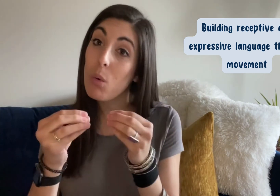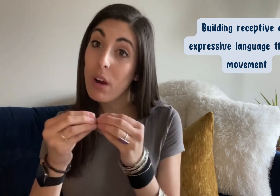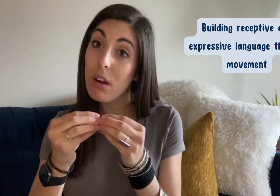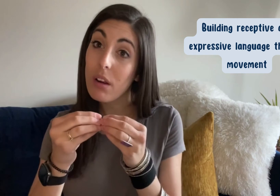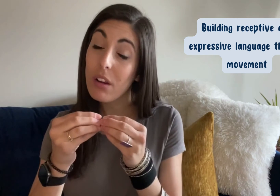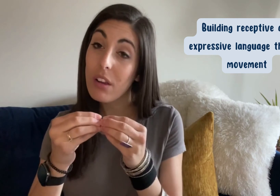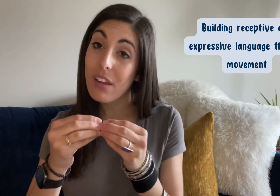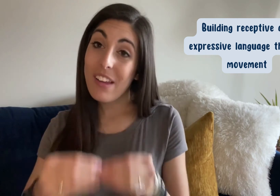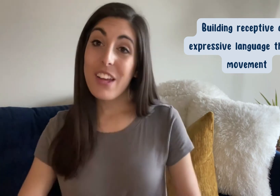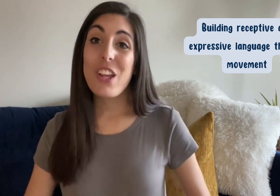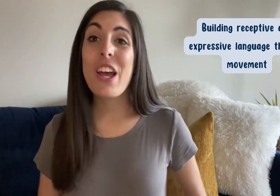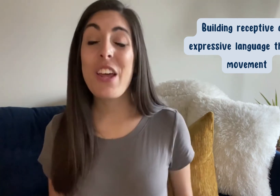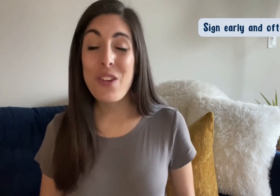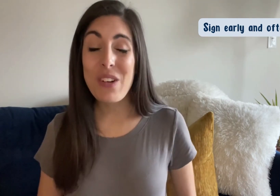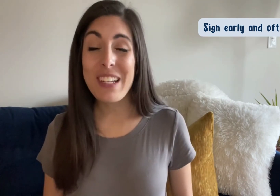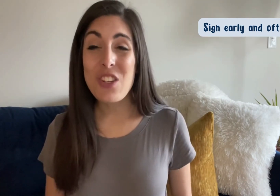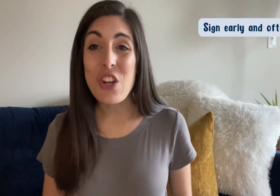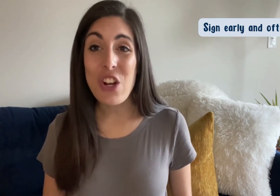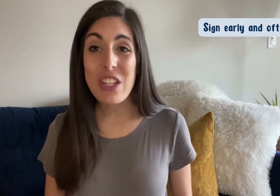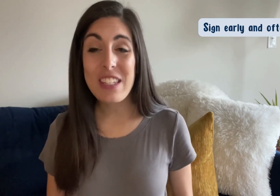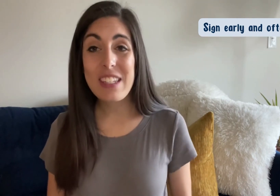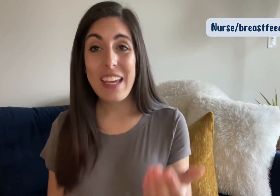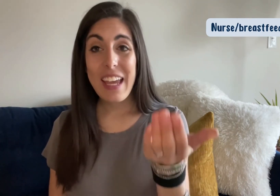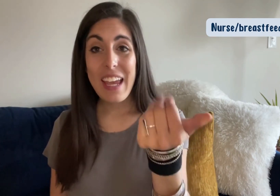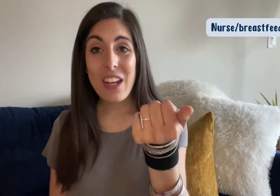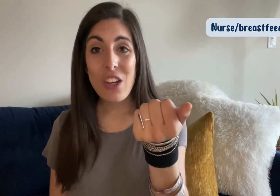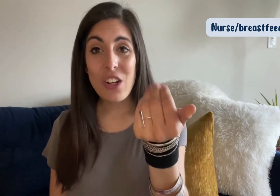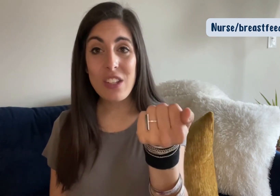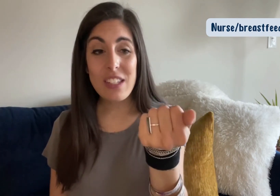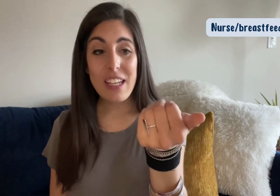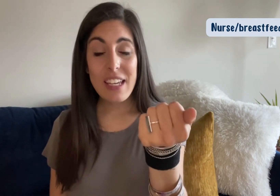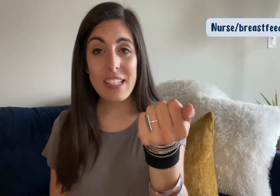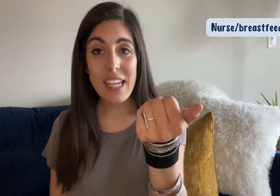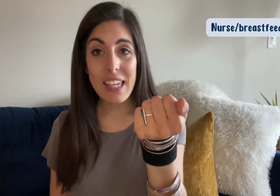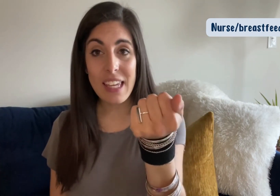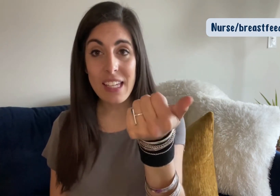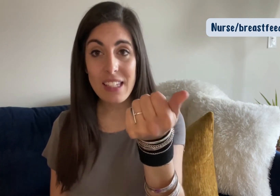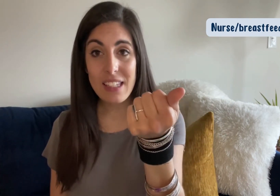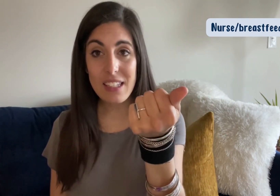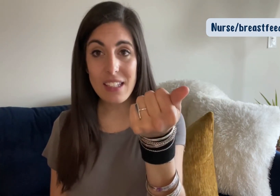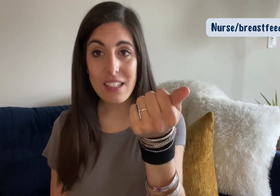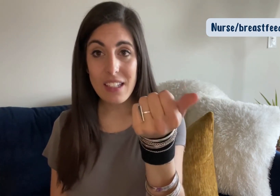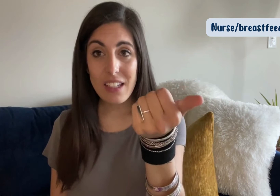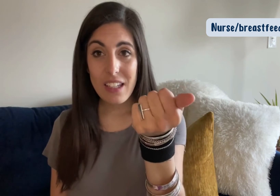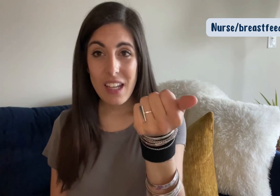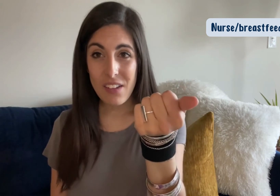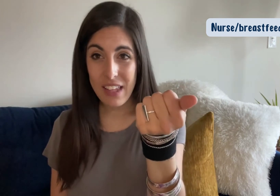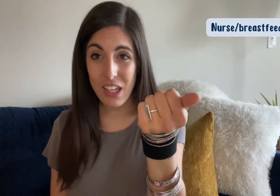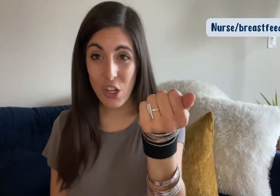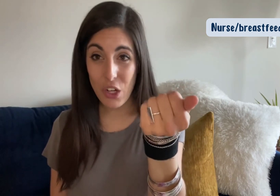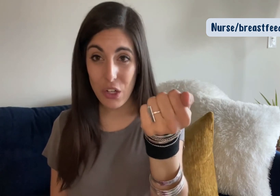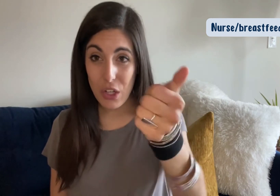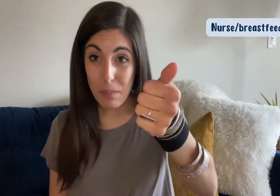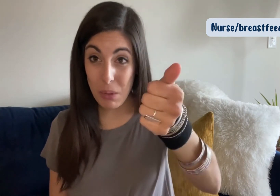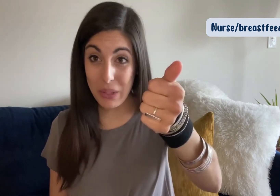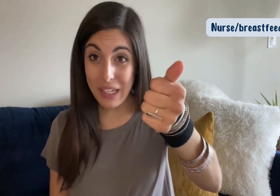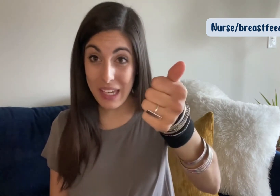more? Another one is nurse. And nurse is like this, kind of like you're milking a